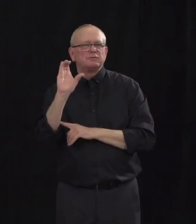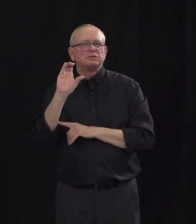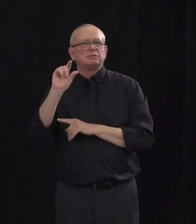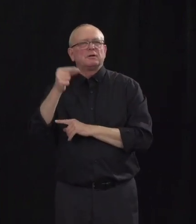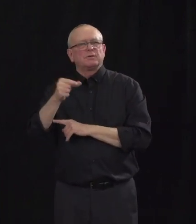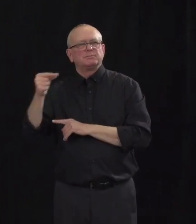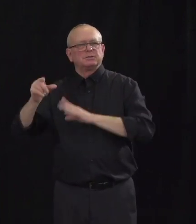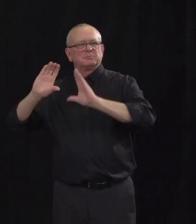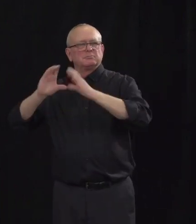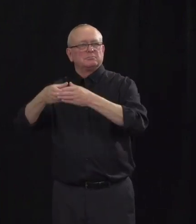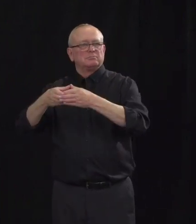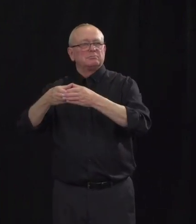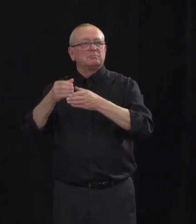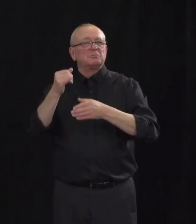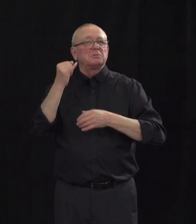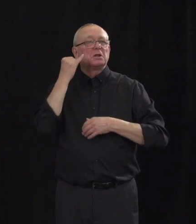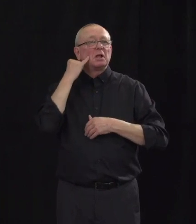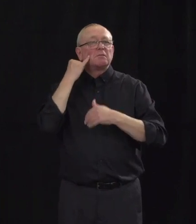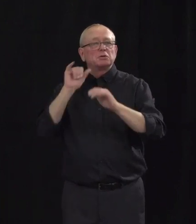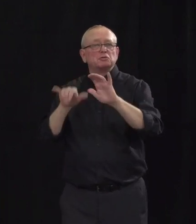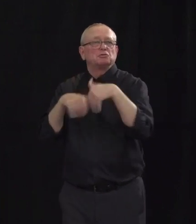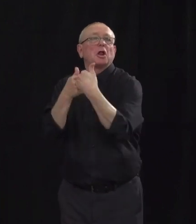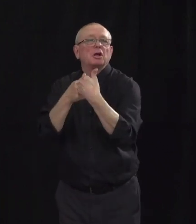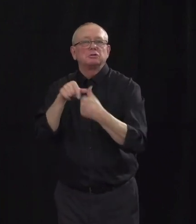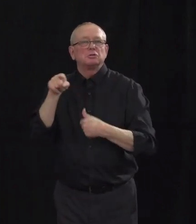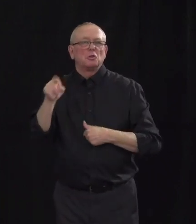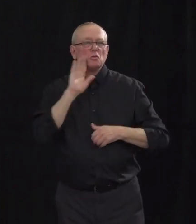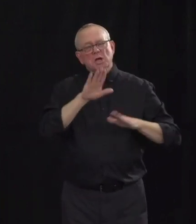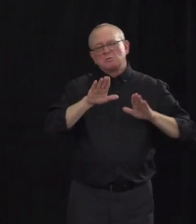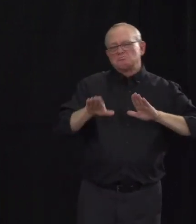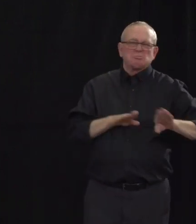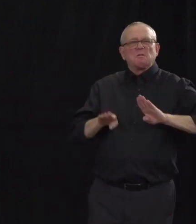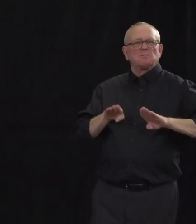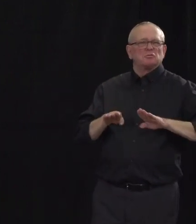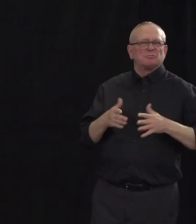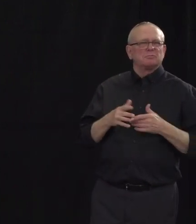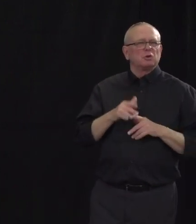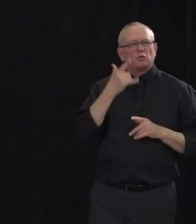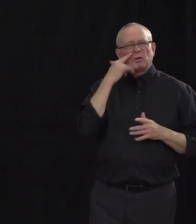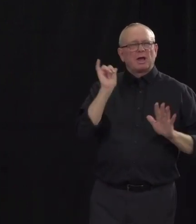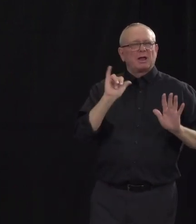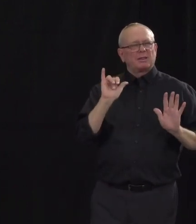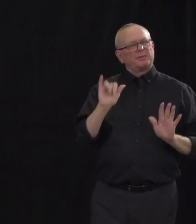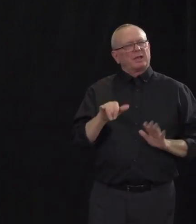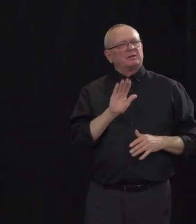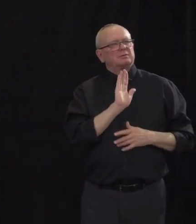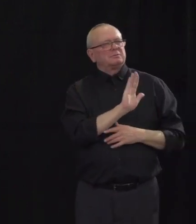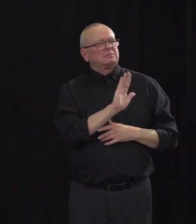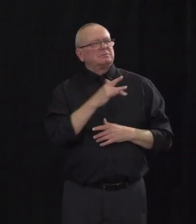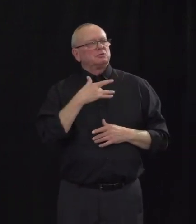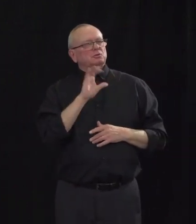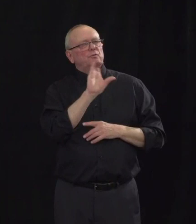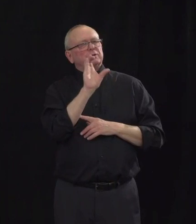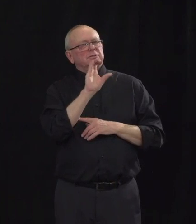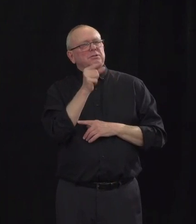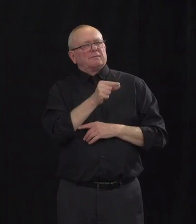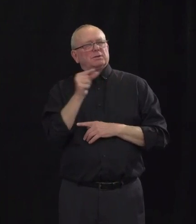saying that's completely untrue, that I don't think there's a pattern of ministers having